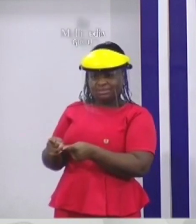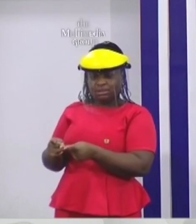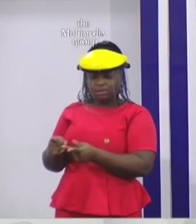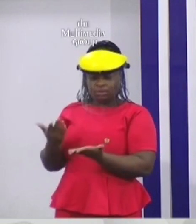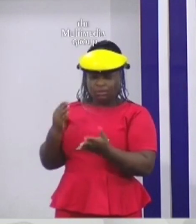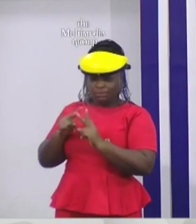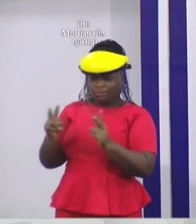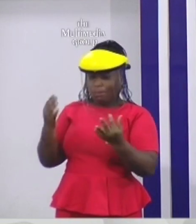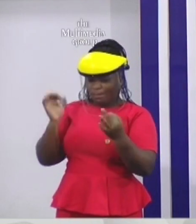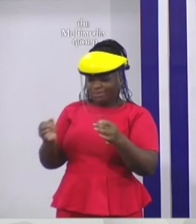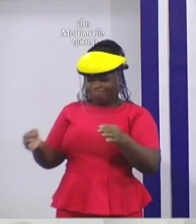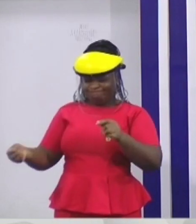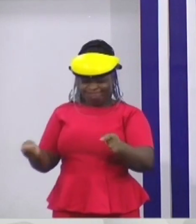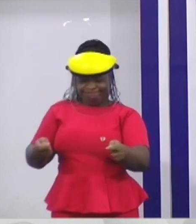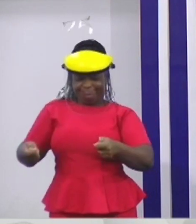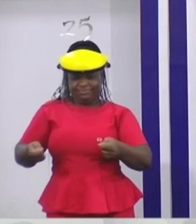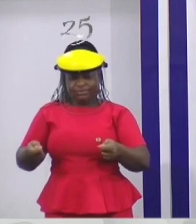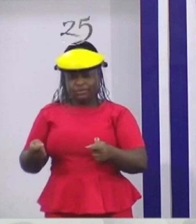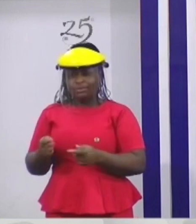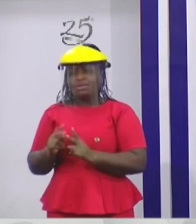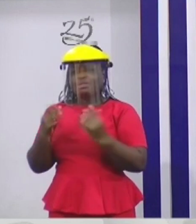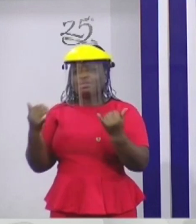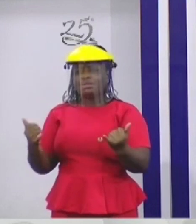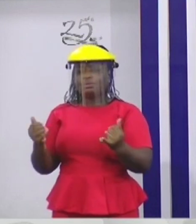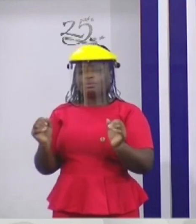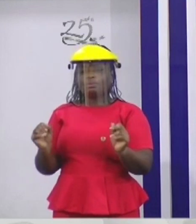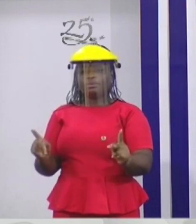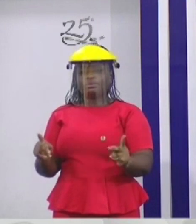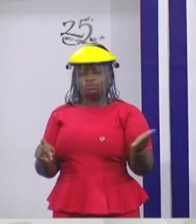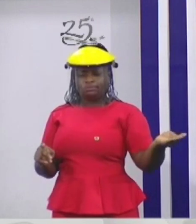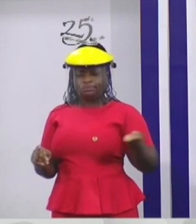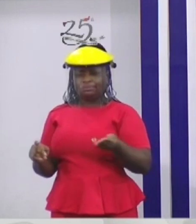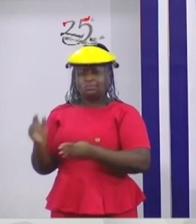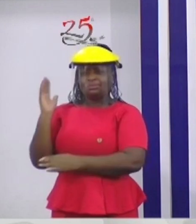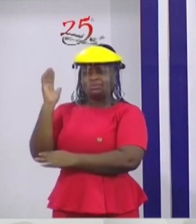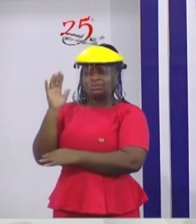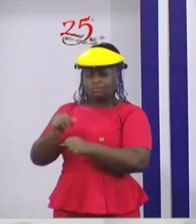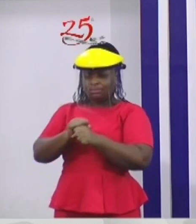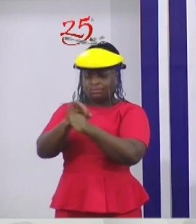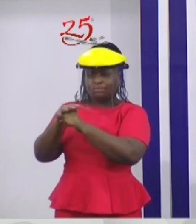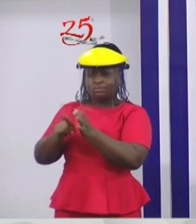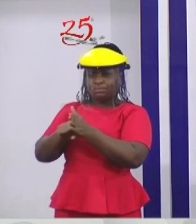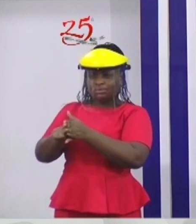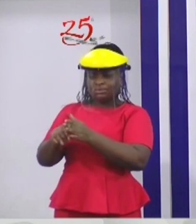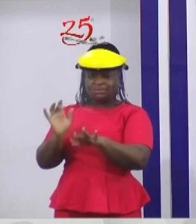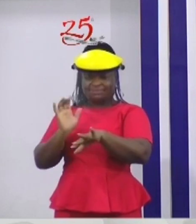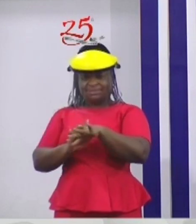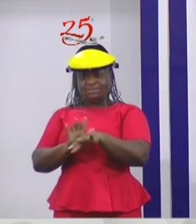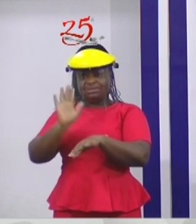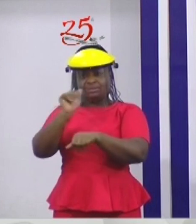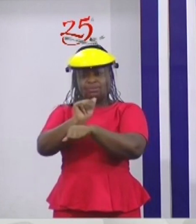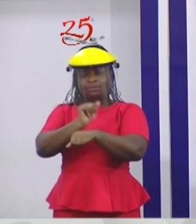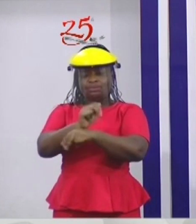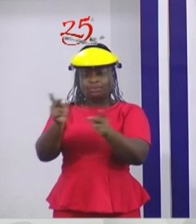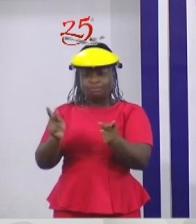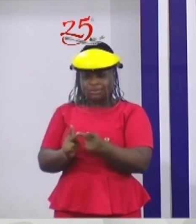therefore we need to make some adjustments. Now, all ministers had an opportunity to present an update on how the COVID-19 was affecting their sectors and what it